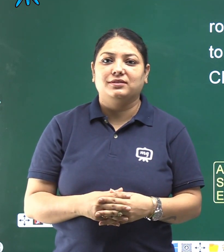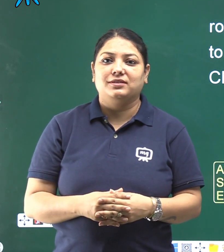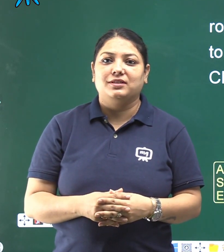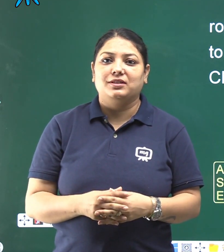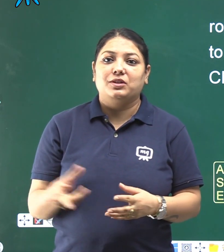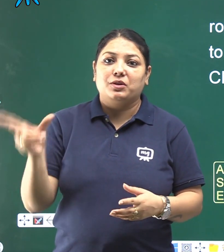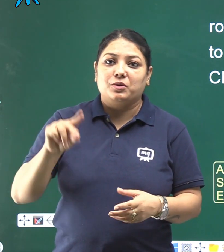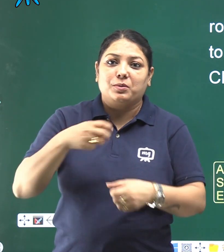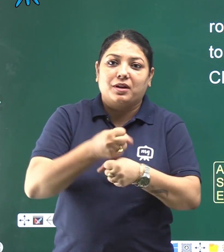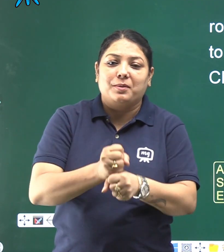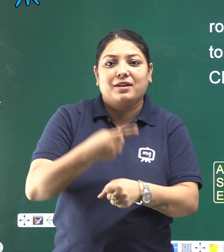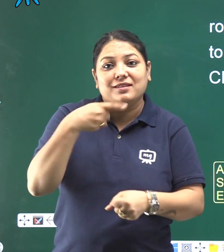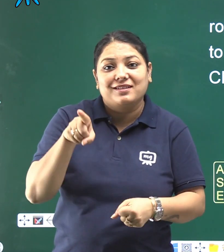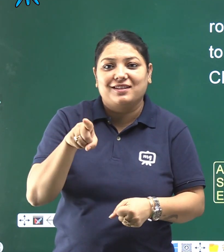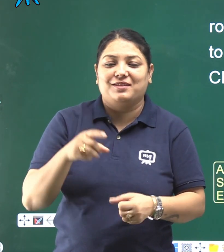sudharna.